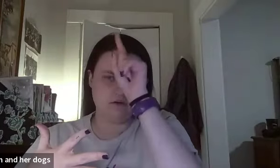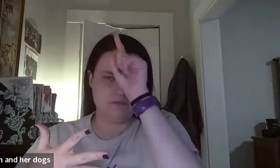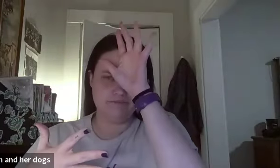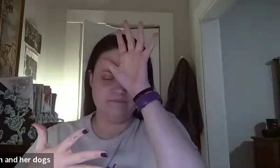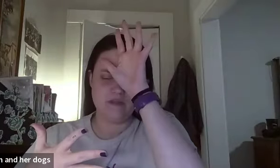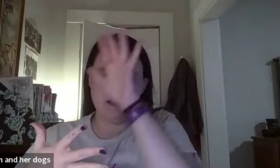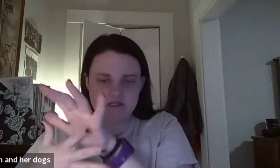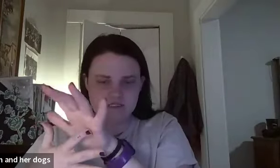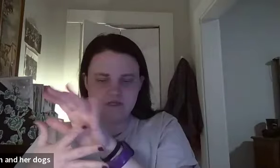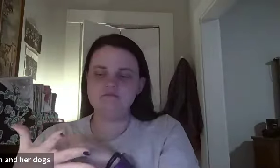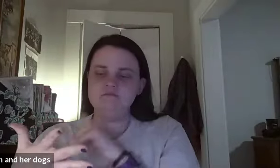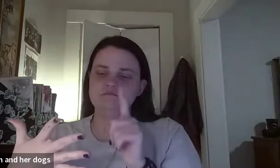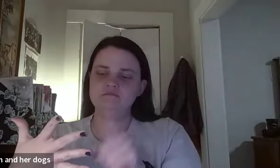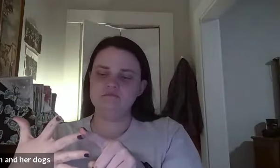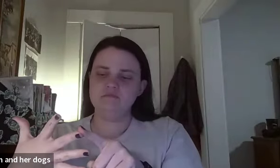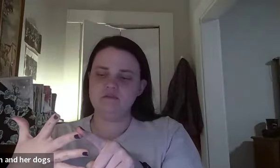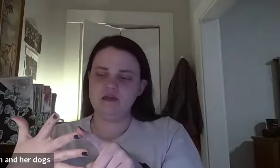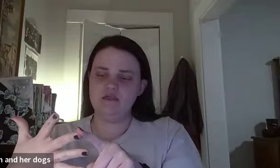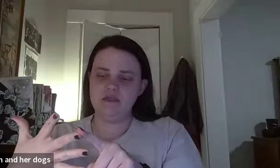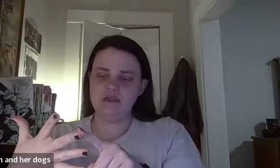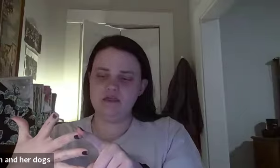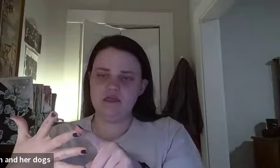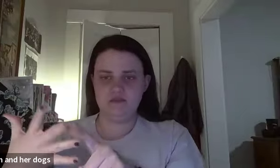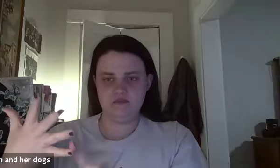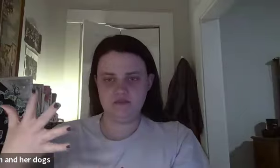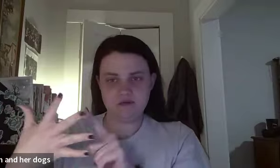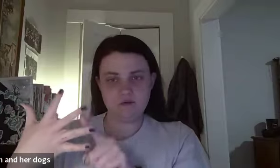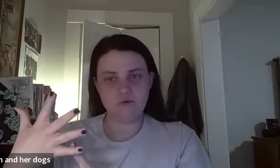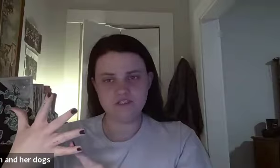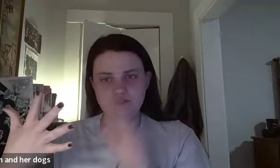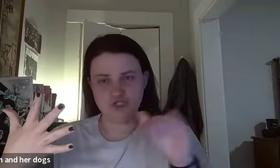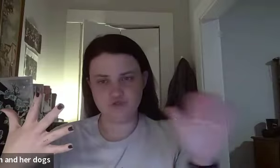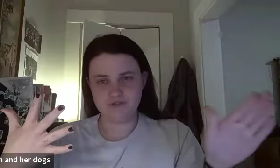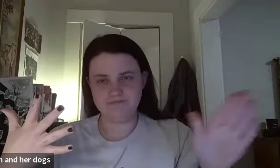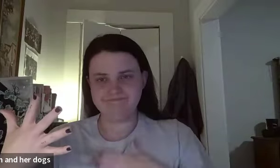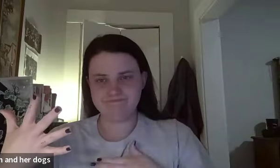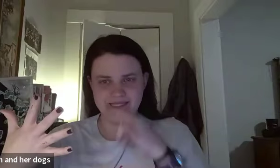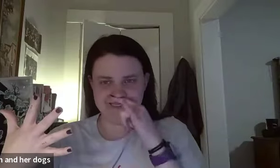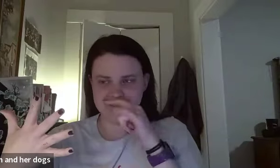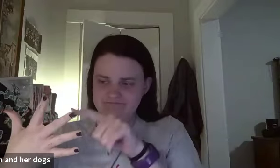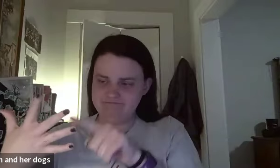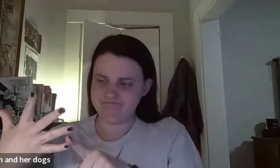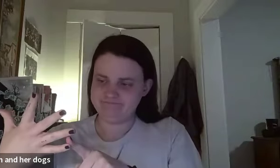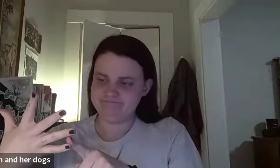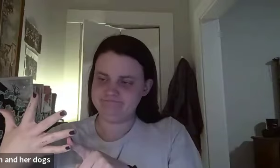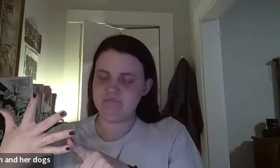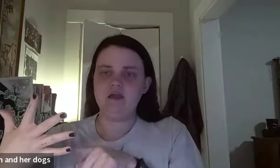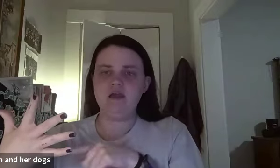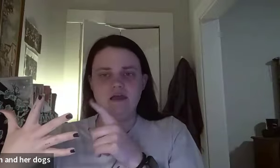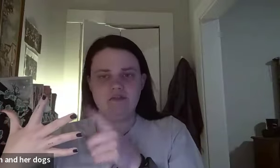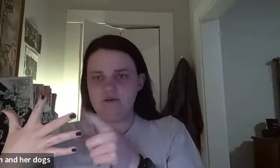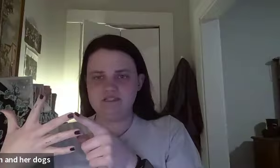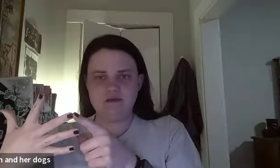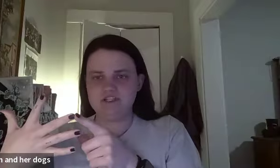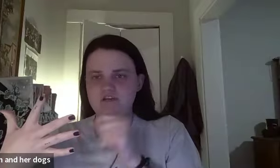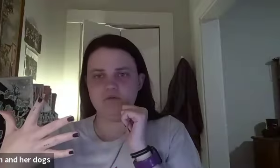again. Husband, and then these I would point to children, my kids. And then I would say whichever